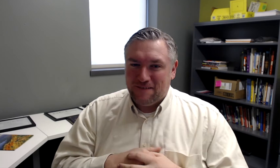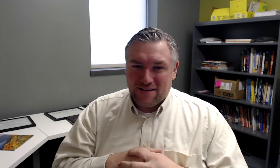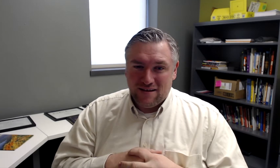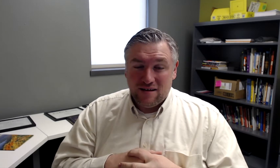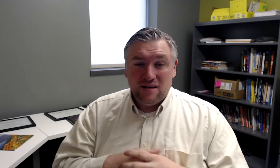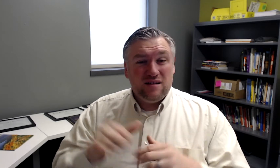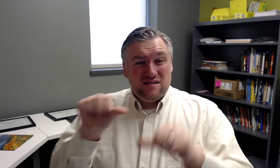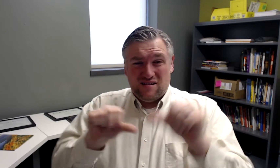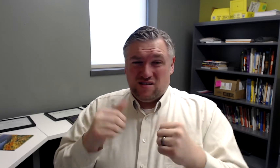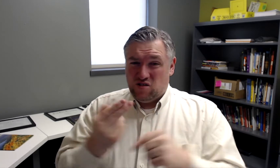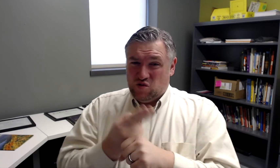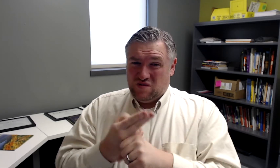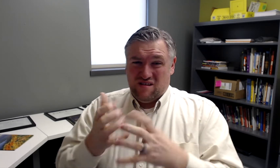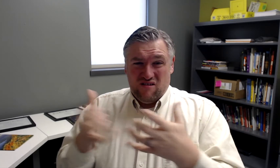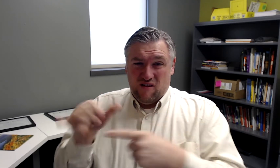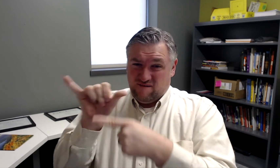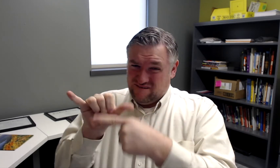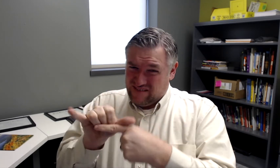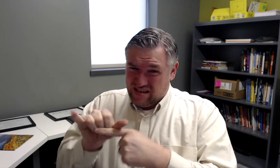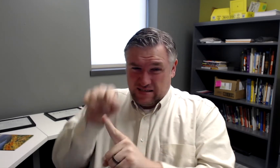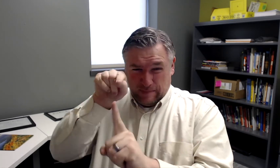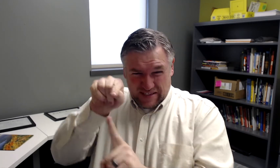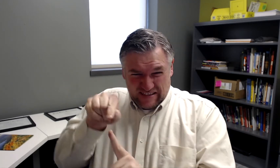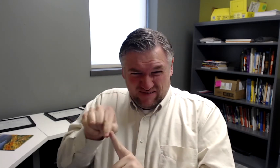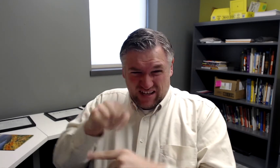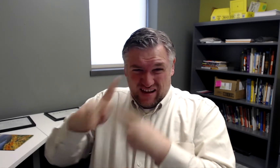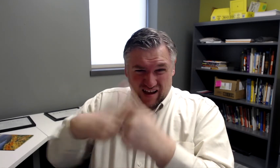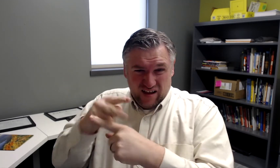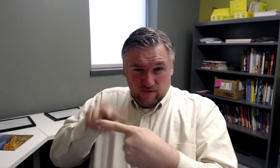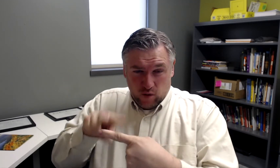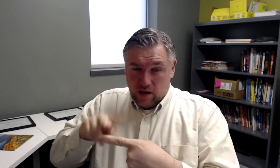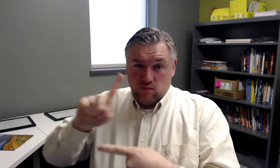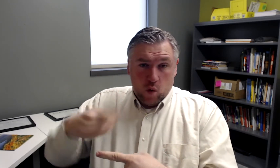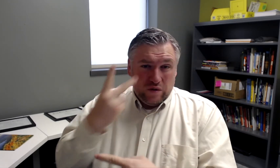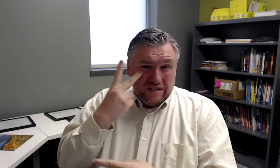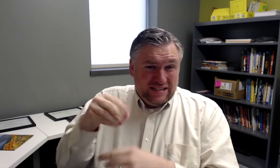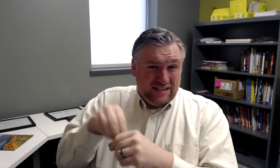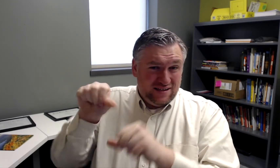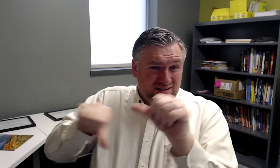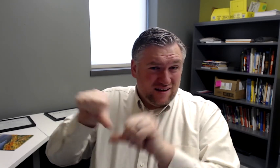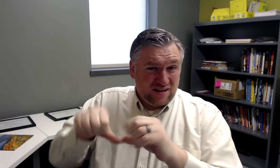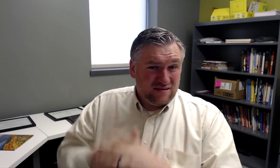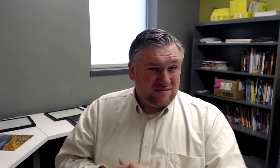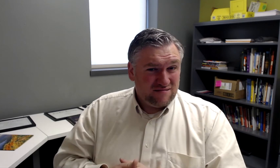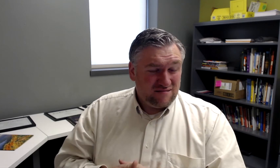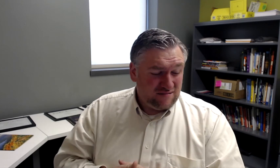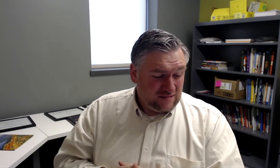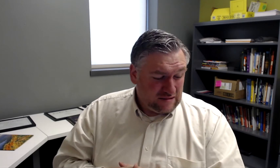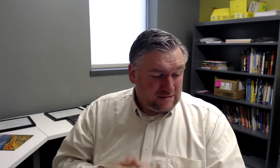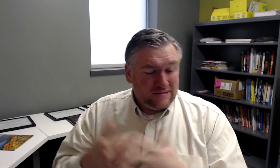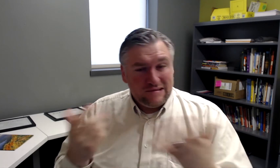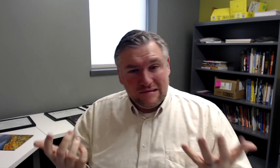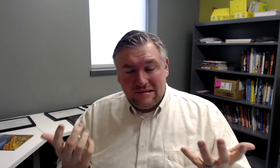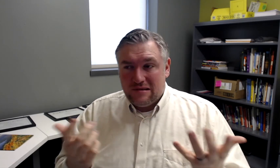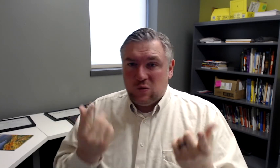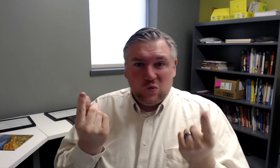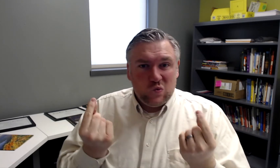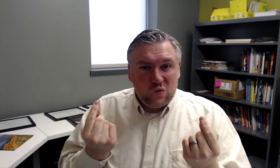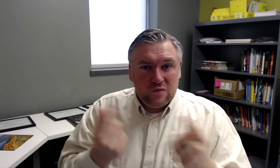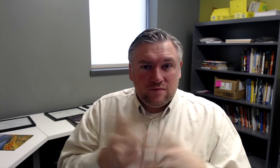Science vocabulary is a tough topic. Science uses a lot of very large and very specific vocabulary words that you may only see in science.